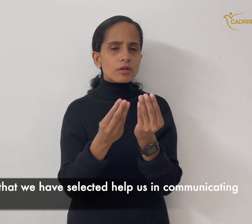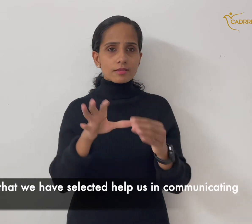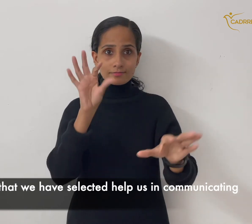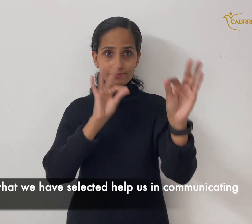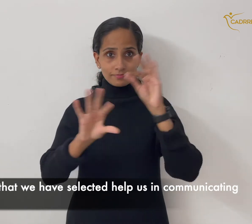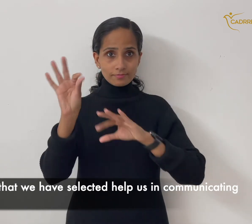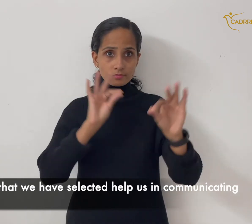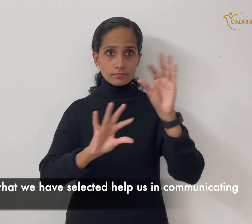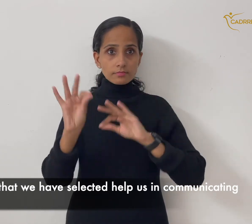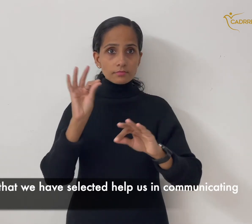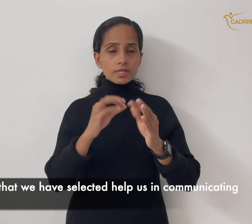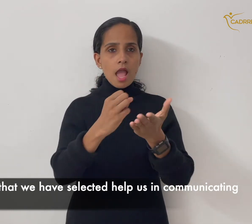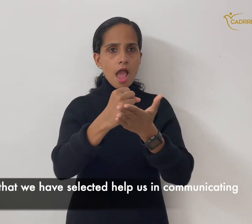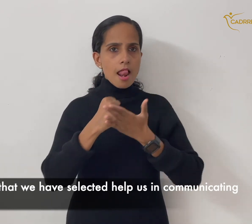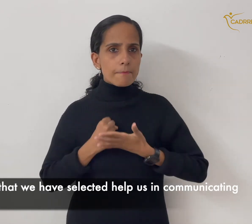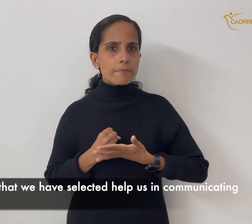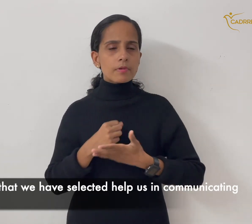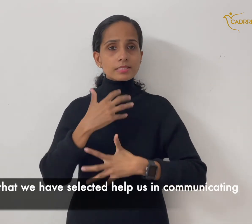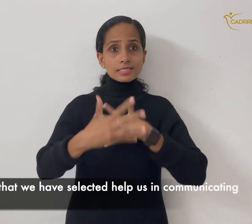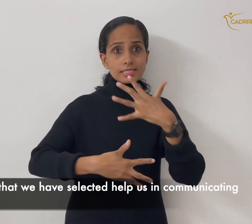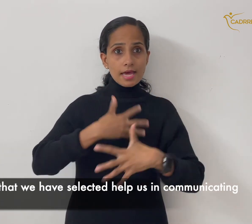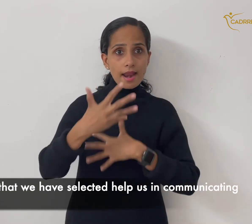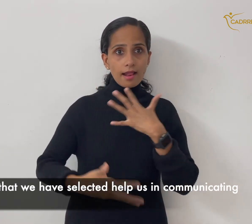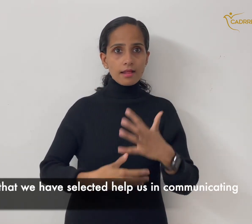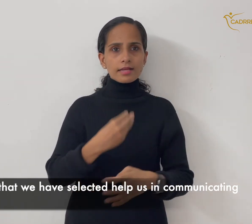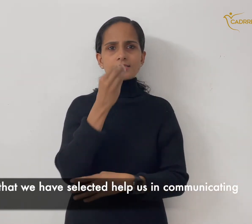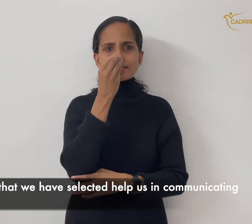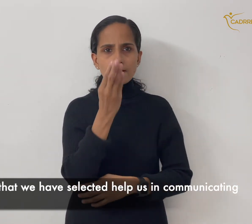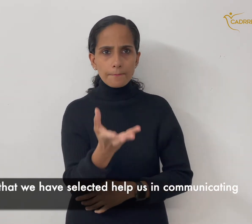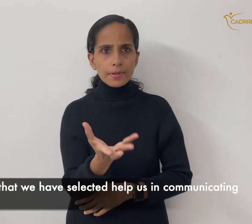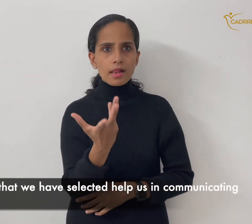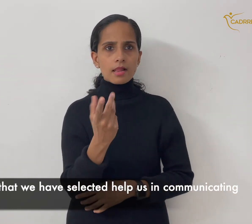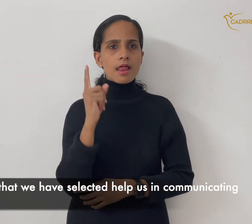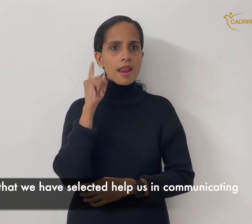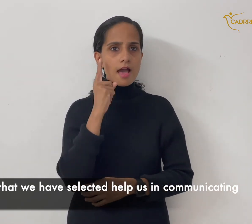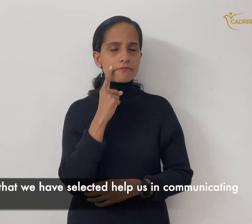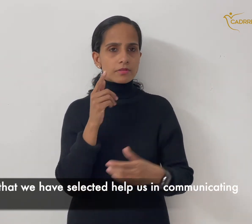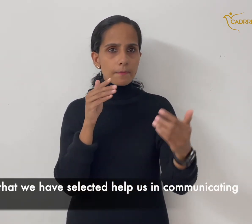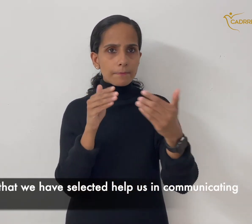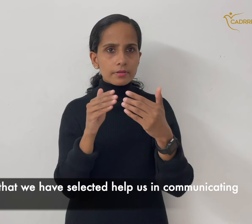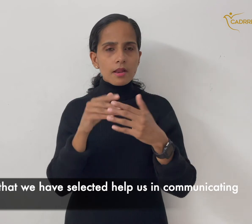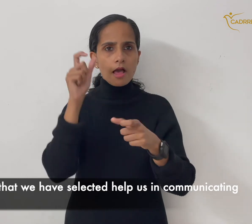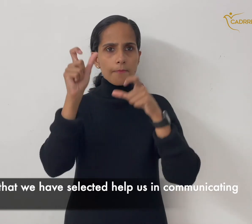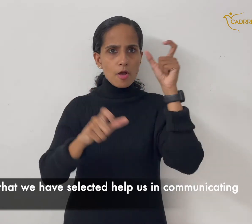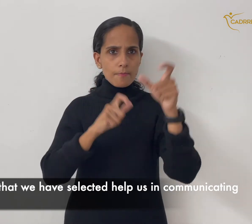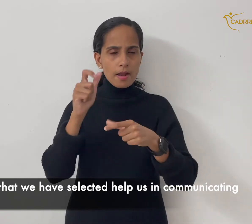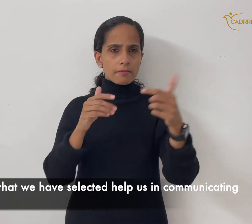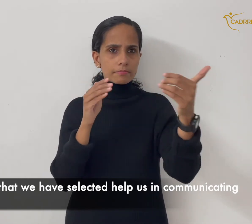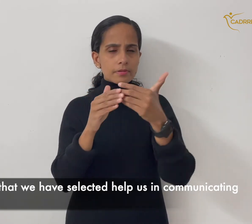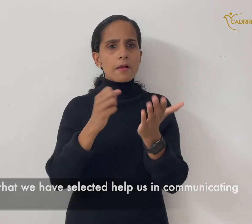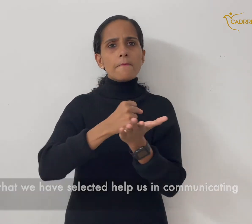These few sentences that we have selected help us in communicating with deaf